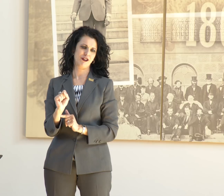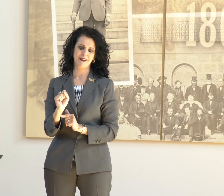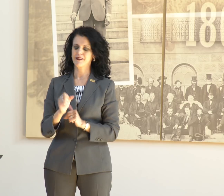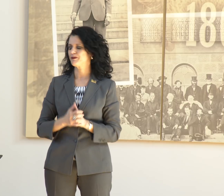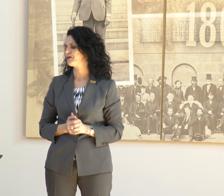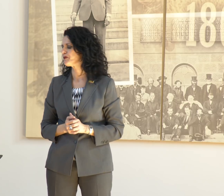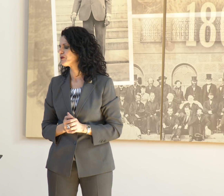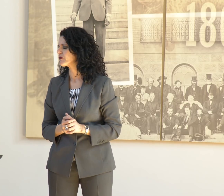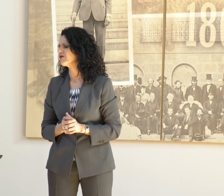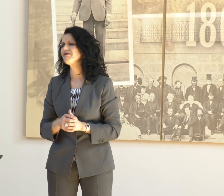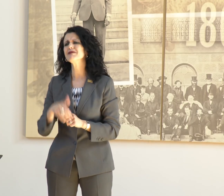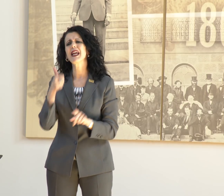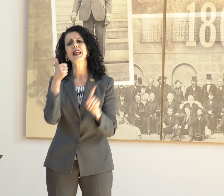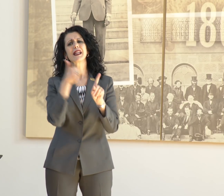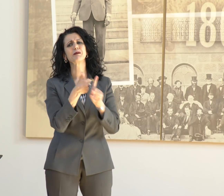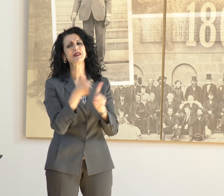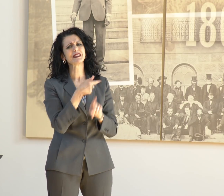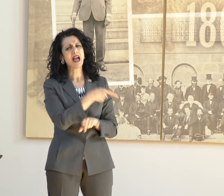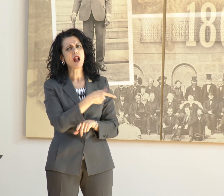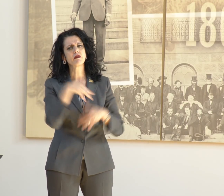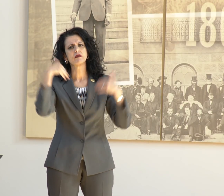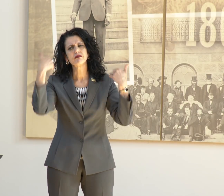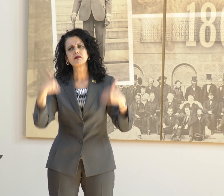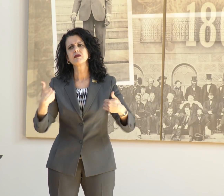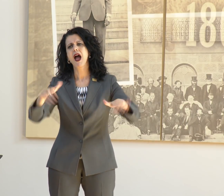especially in the world of performing arts.